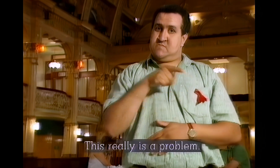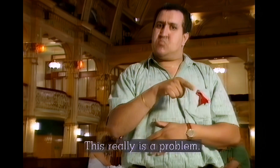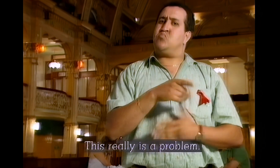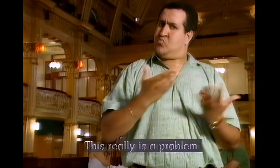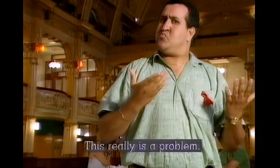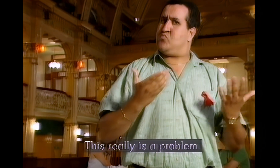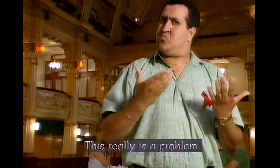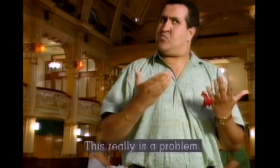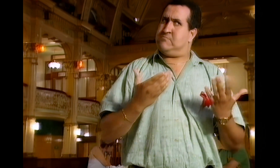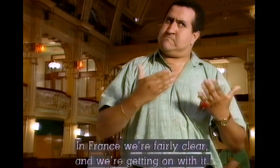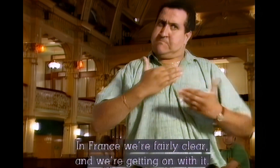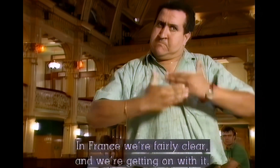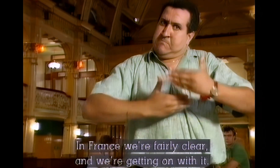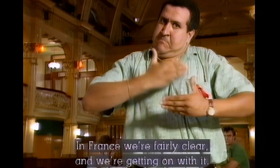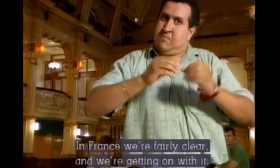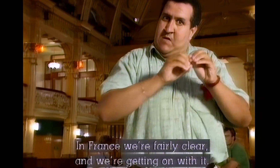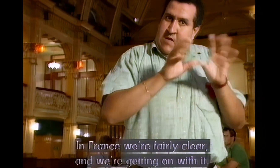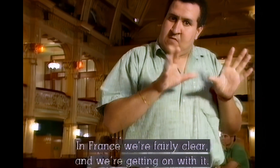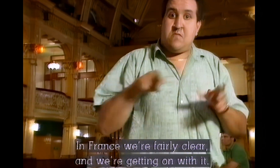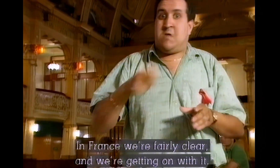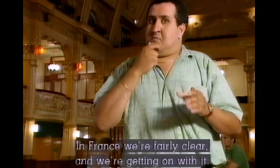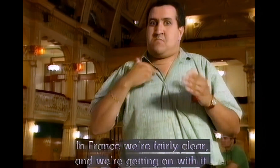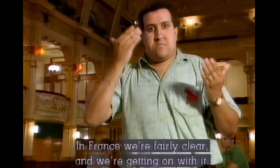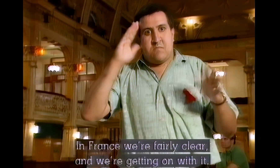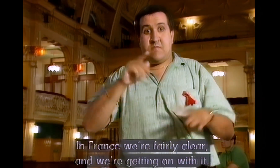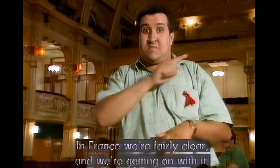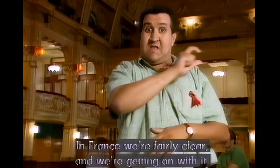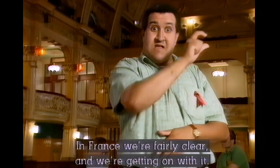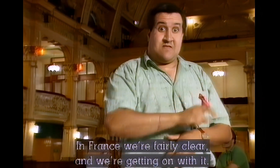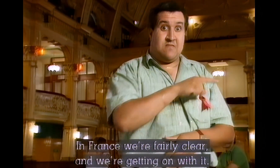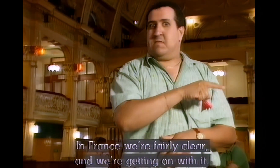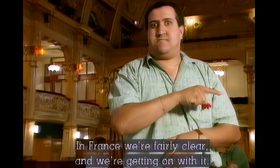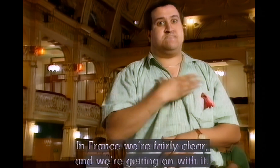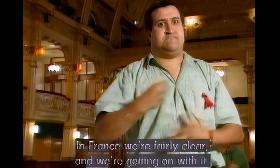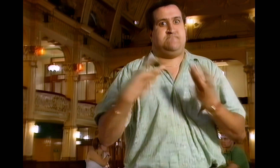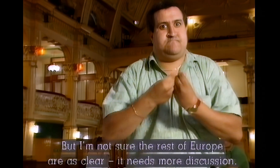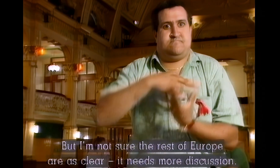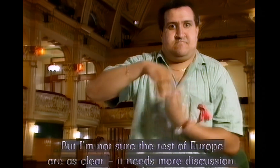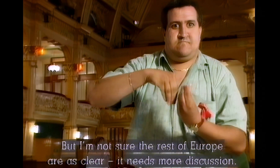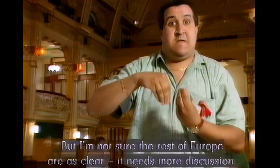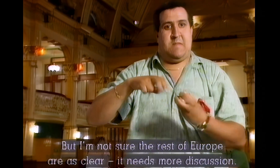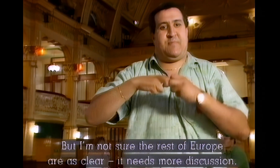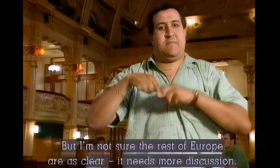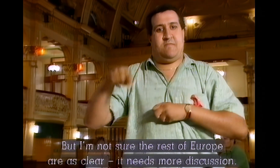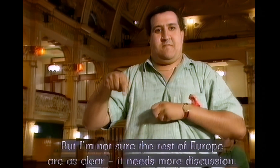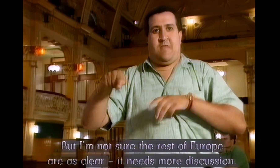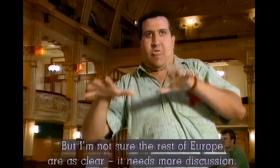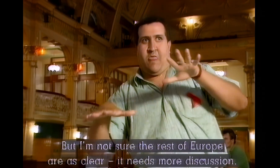really is a problem. In France, I think we're fairly clear and we're getting on with it, but I'm not sure the rest of Europe are as clear as we are.